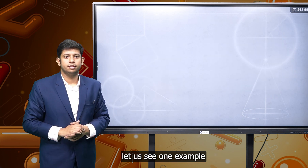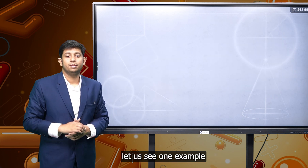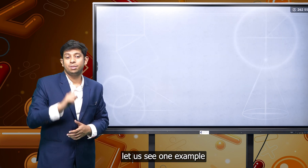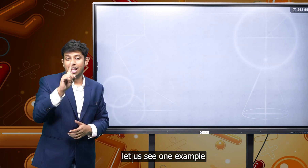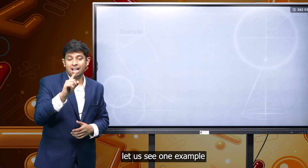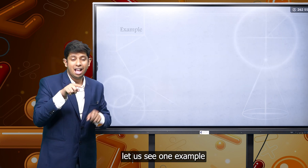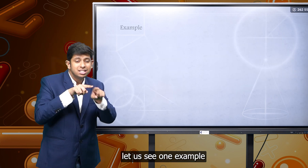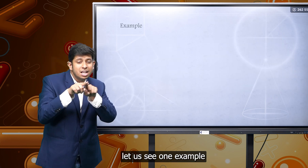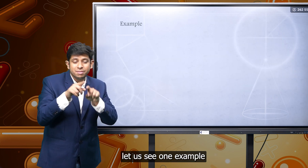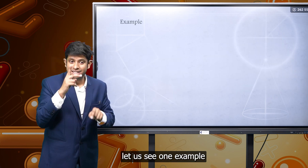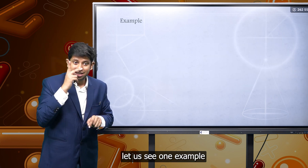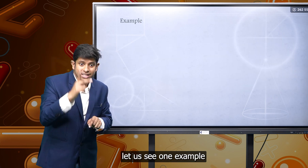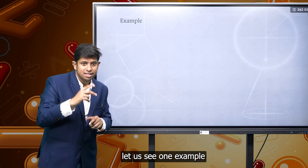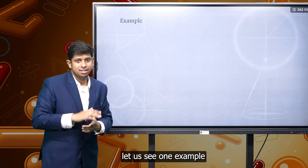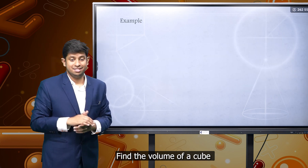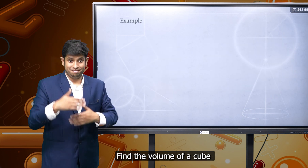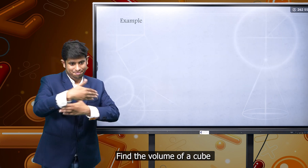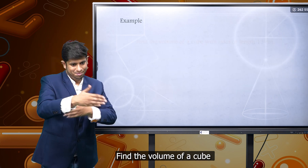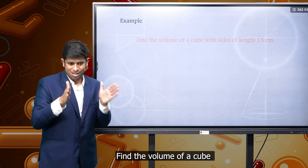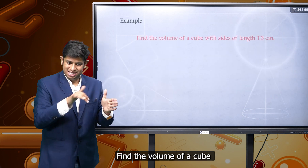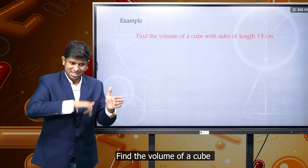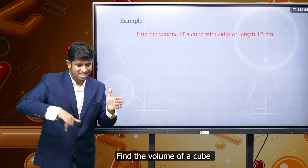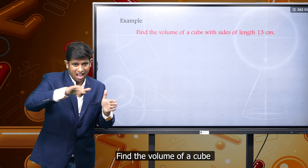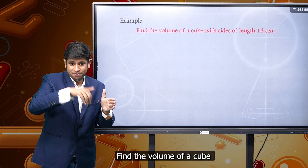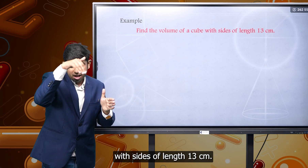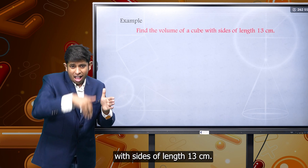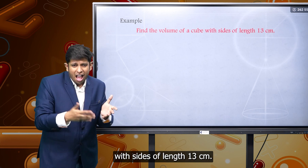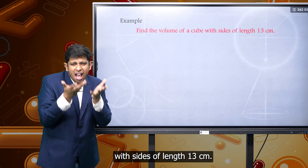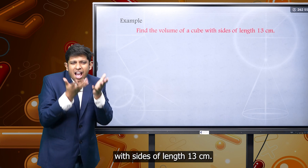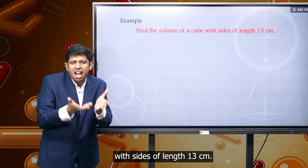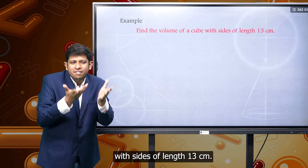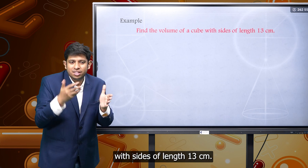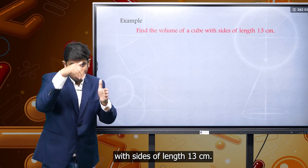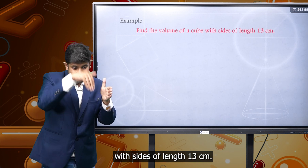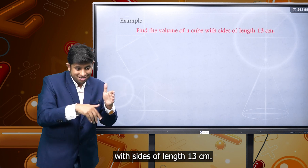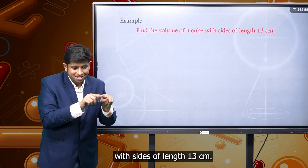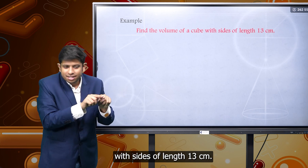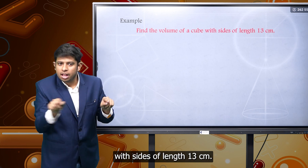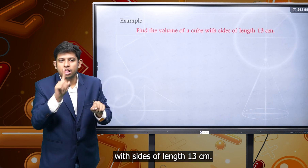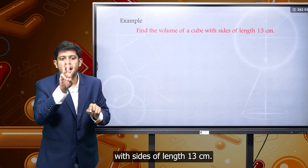Let us see one example. Find the volume of a cube with sides of length 13 cm.